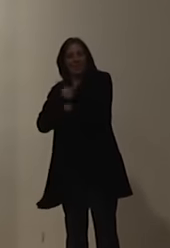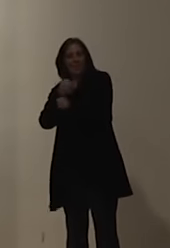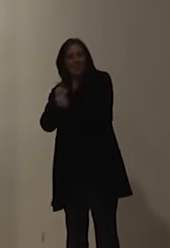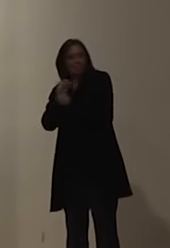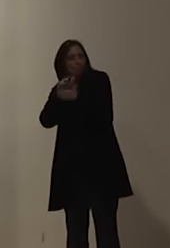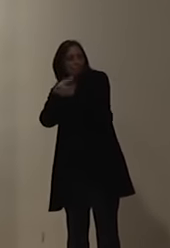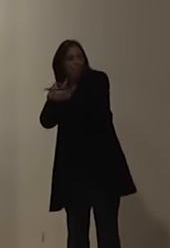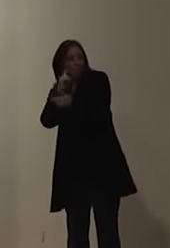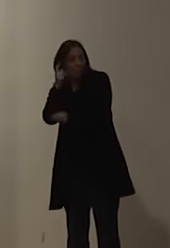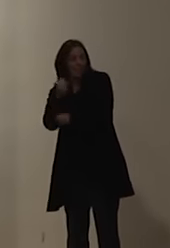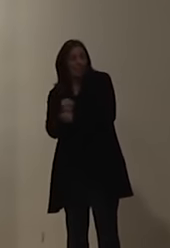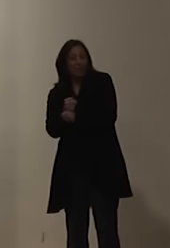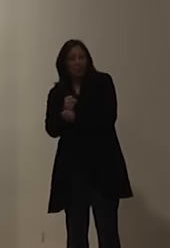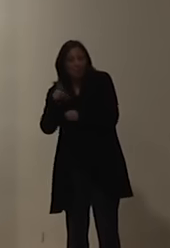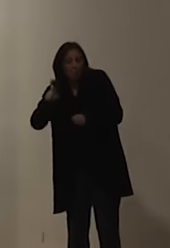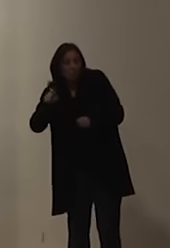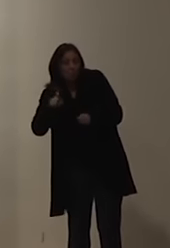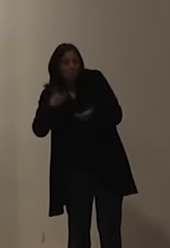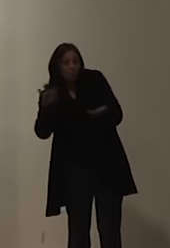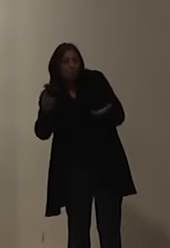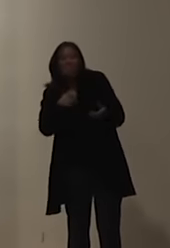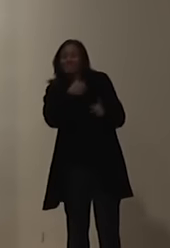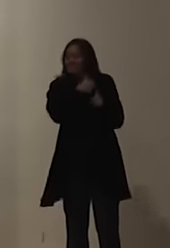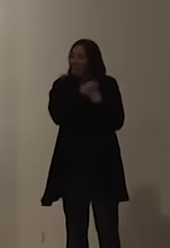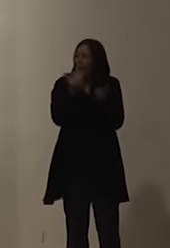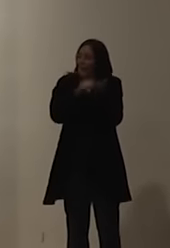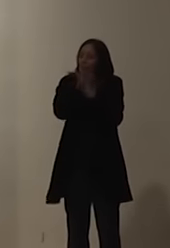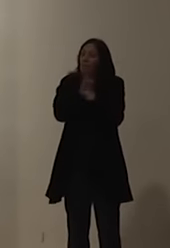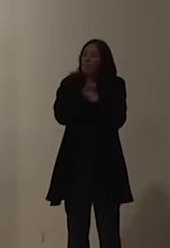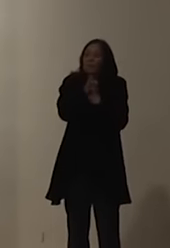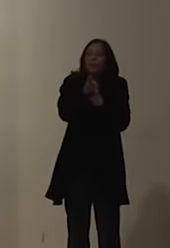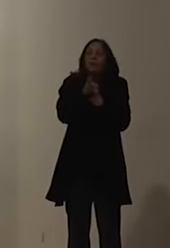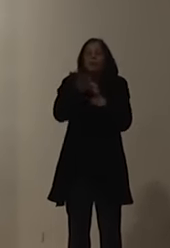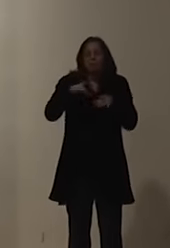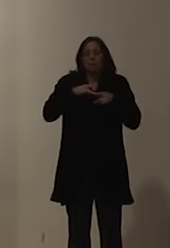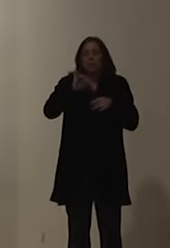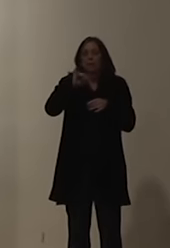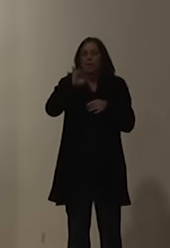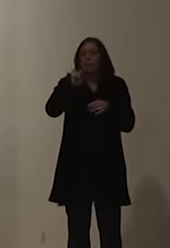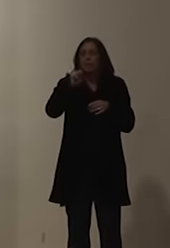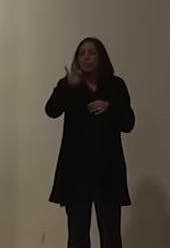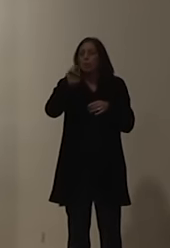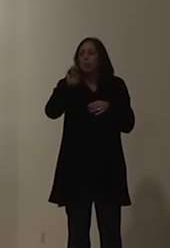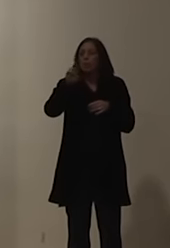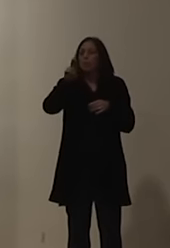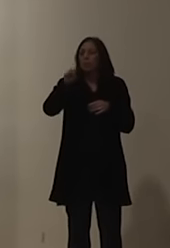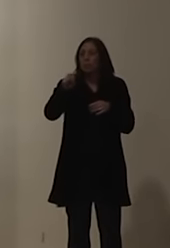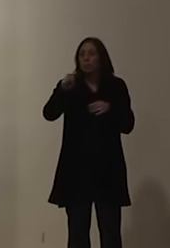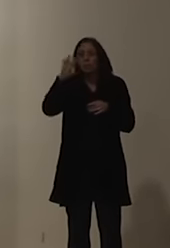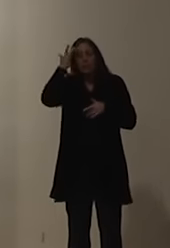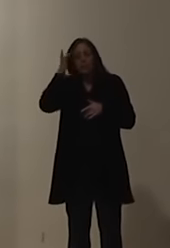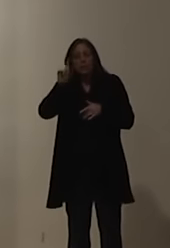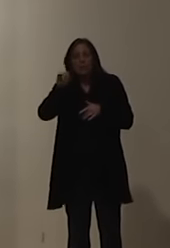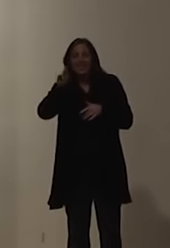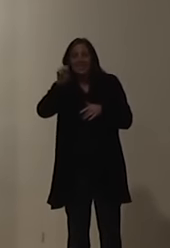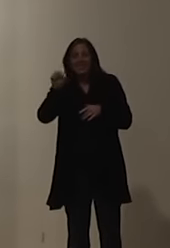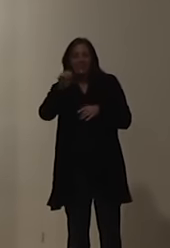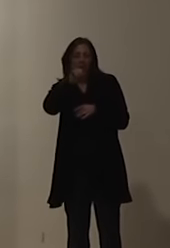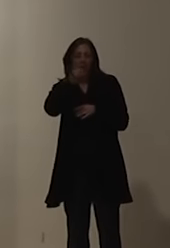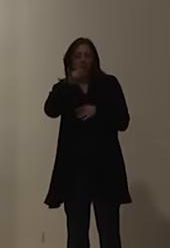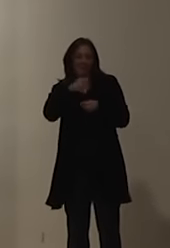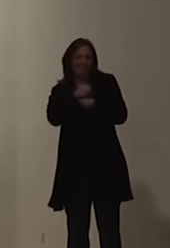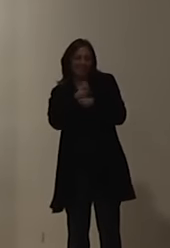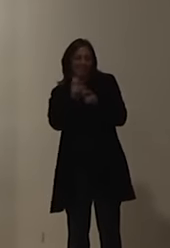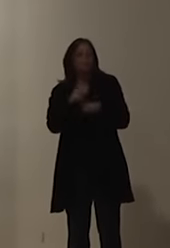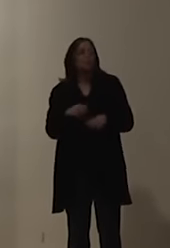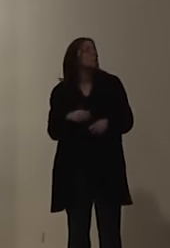doctor. And I'm picking up the cover of Newsweek, and it says, you know, backdoor for Ebola, eating